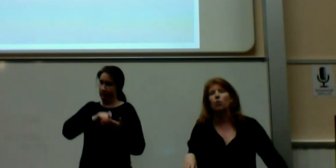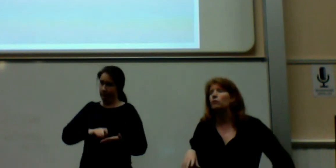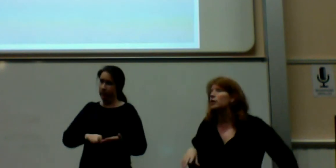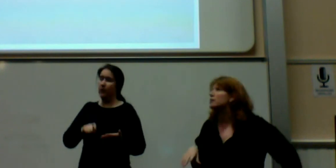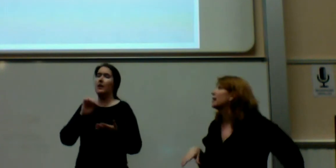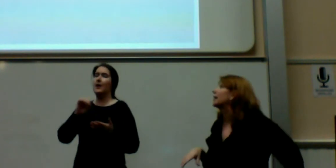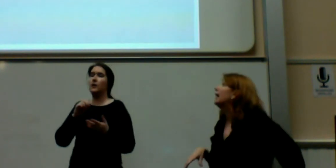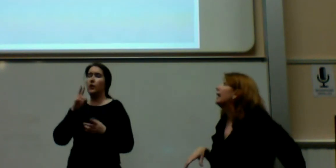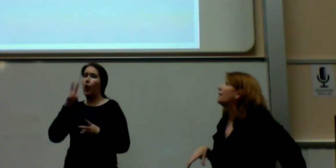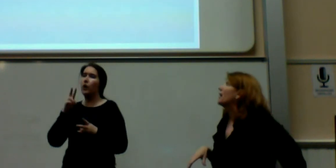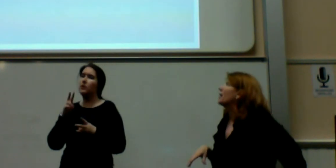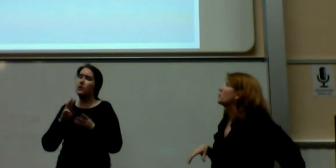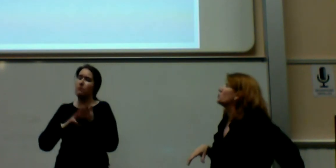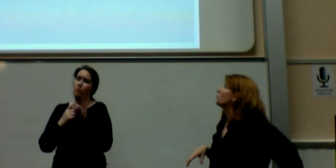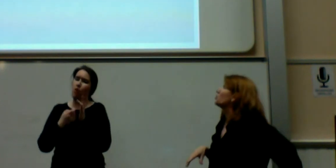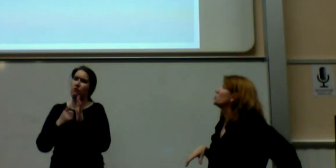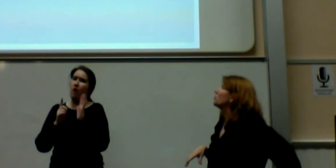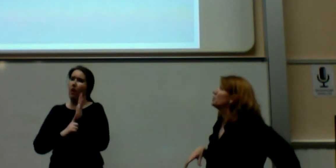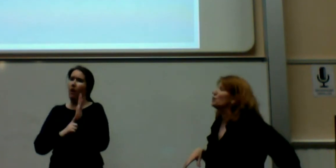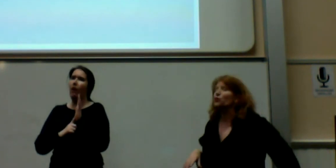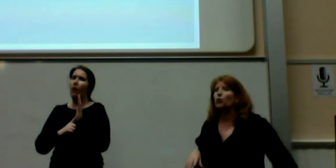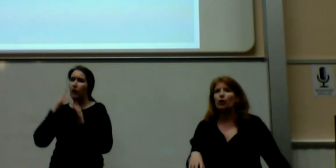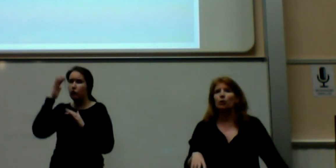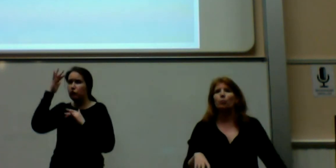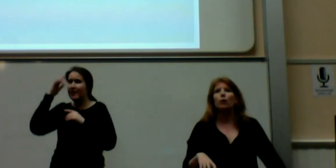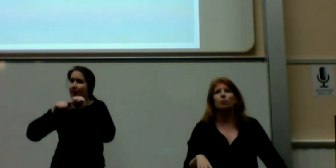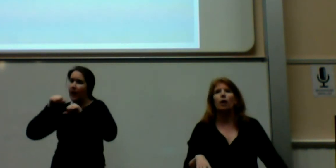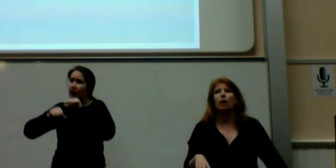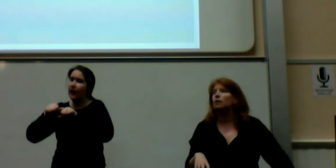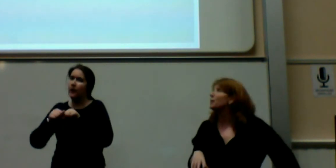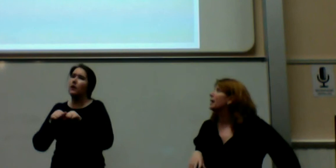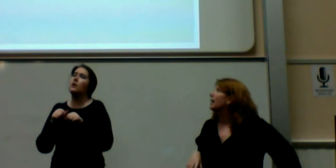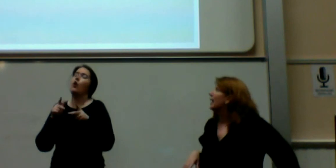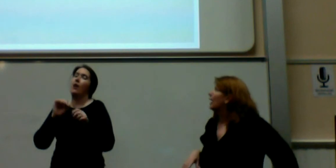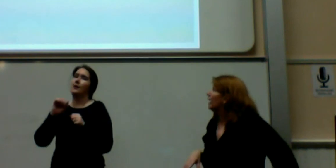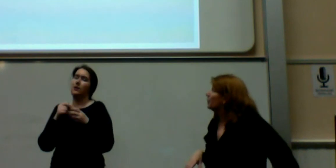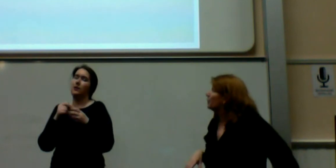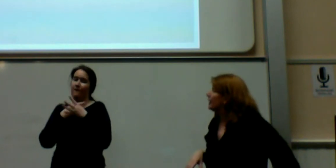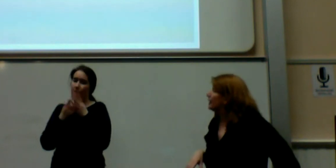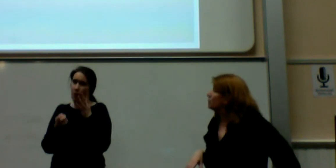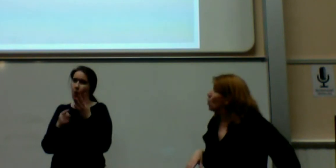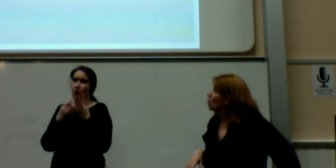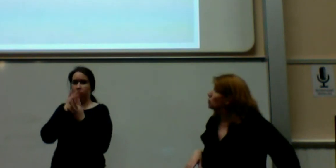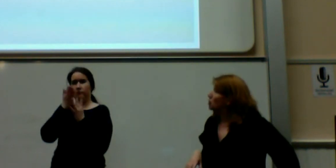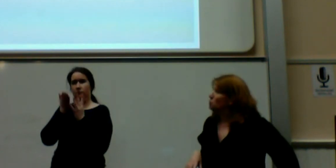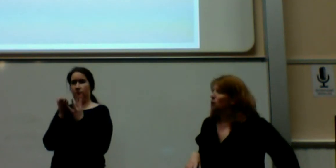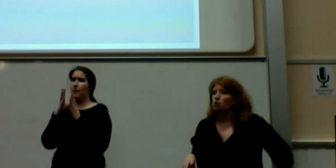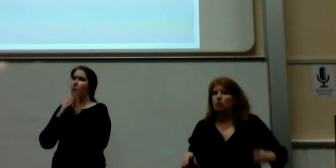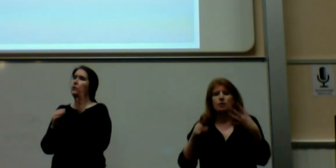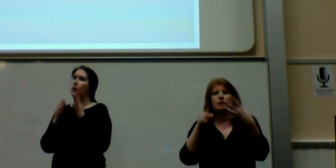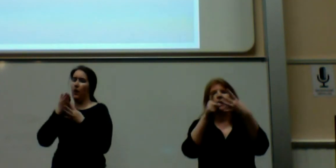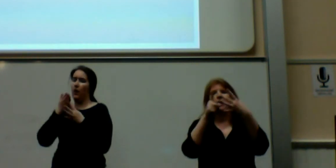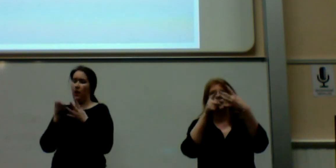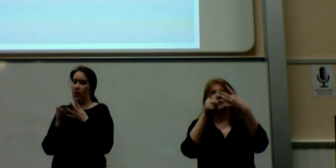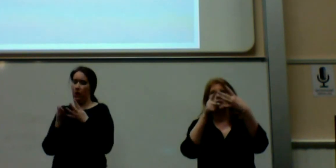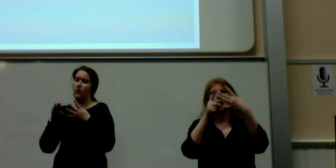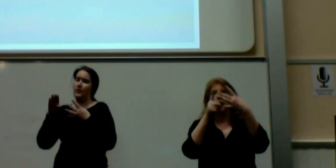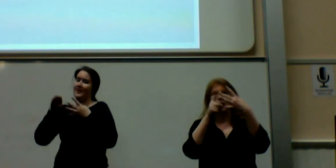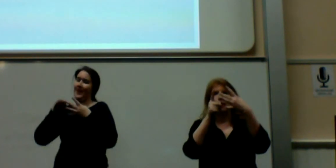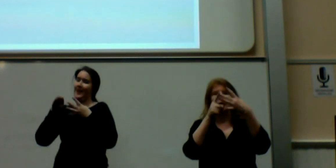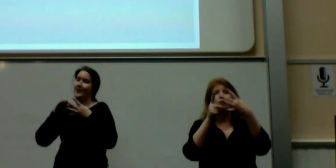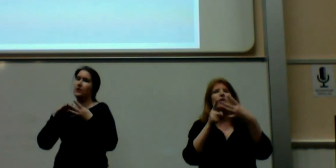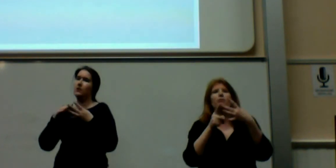of moral reasoning, and that is what's referred to as his four-component model. Moral judgment, which is the second in